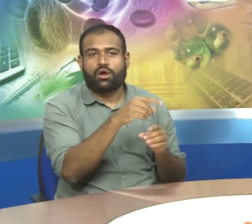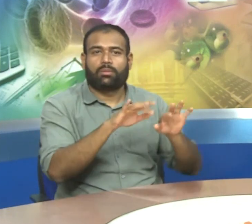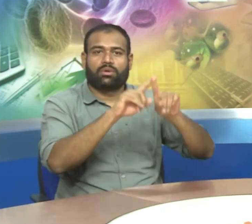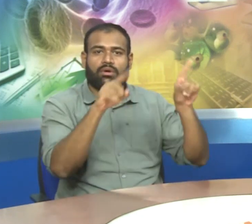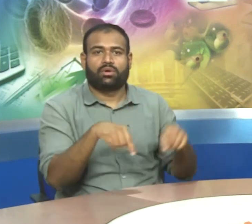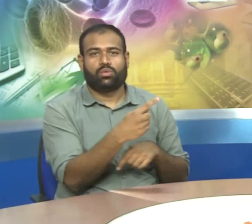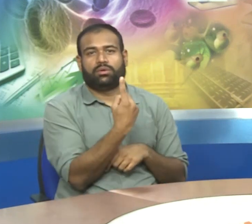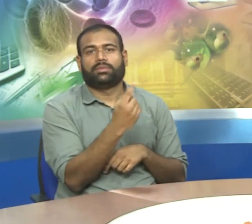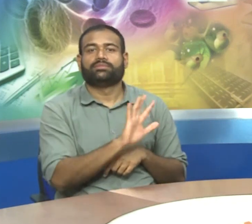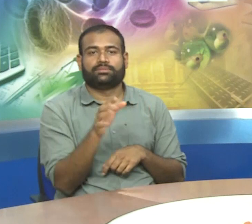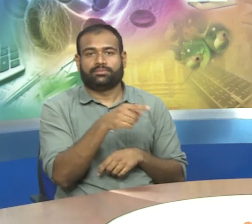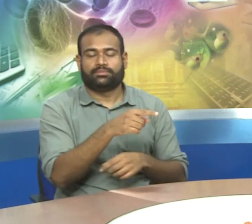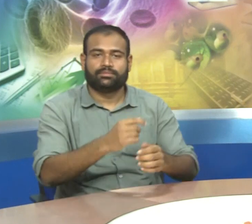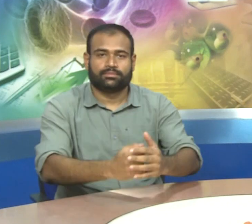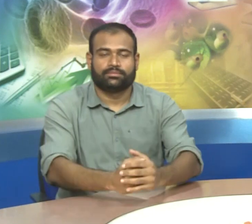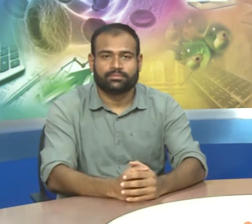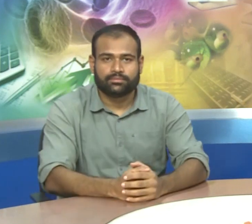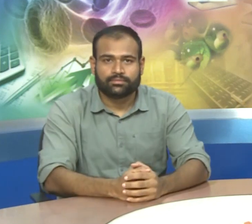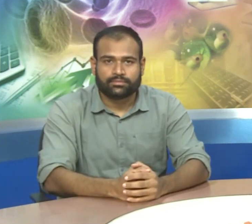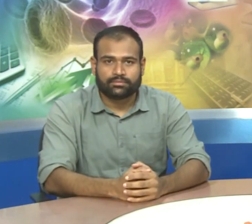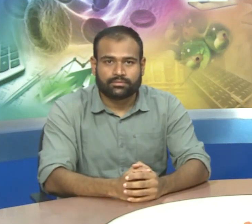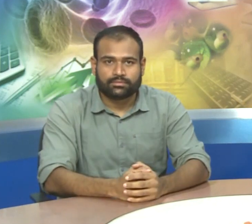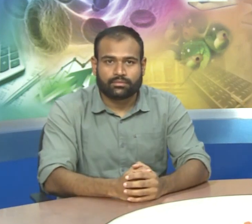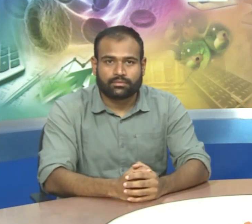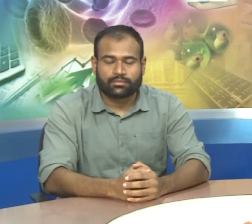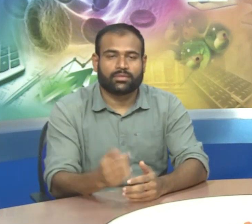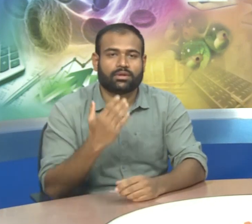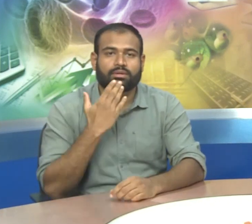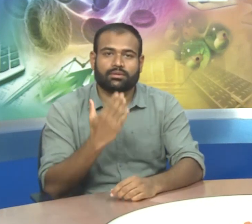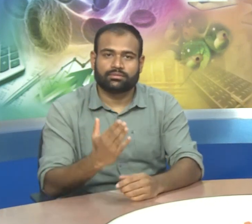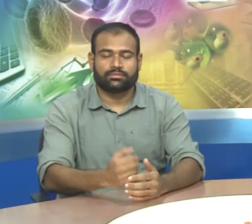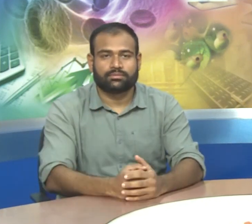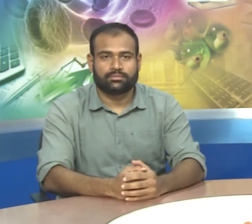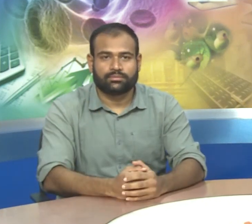soft copy format also for online searching. Thank you.